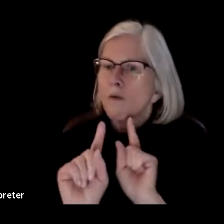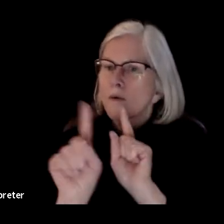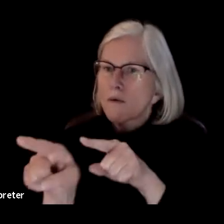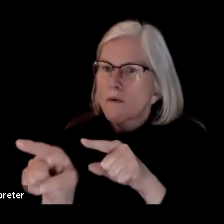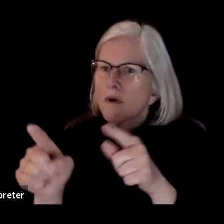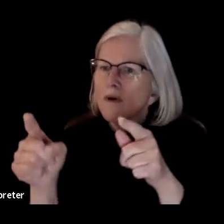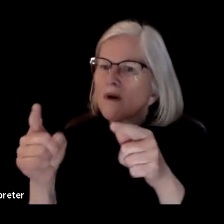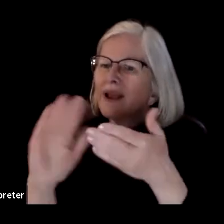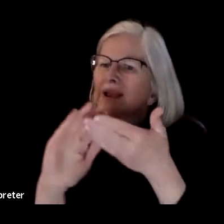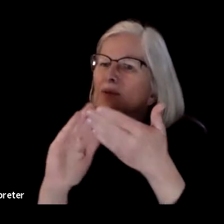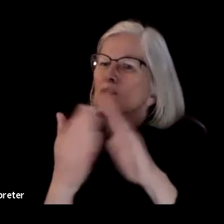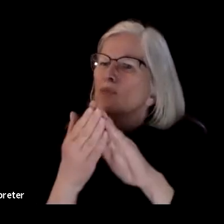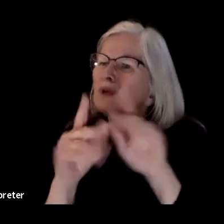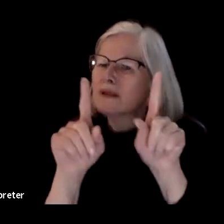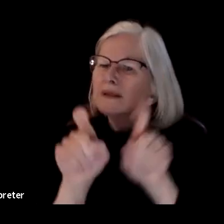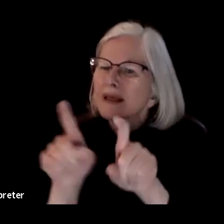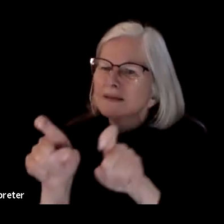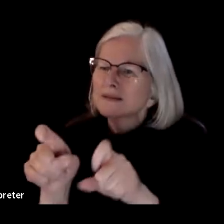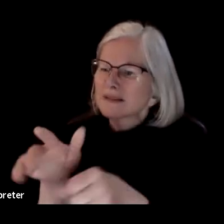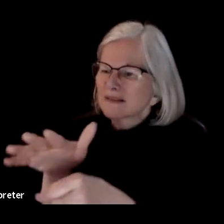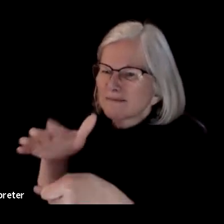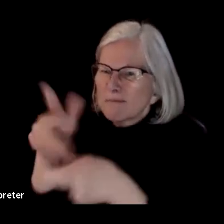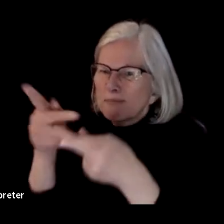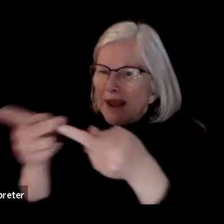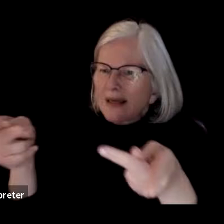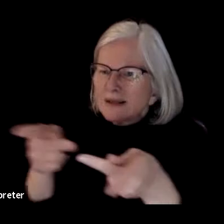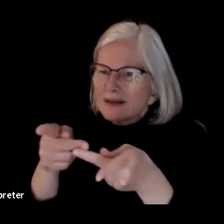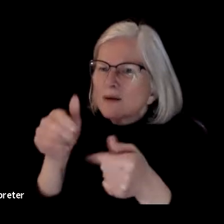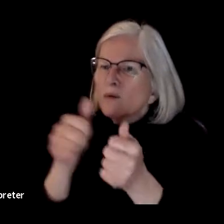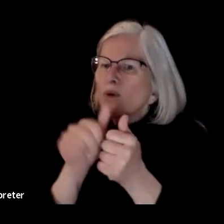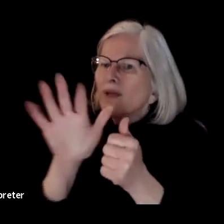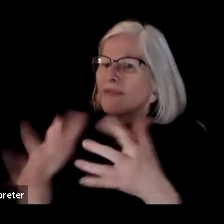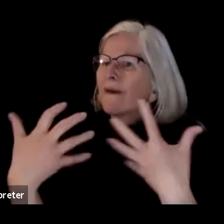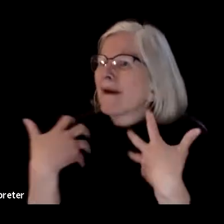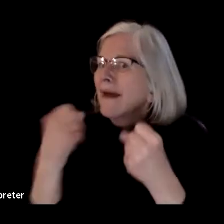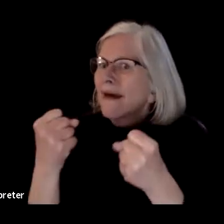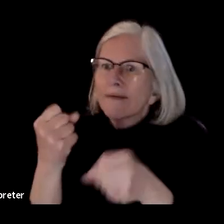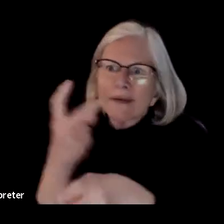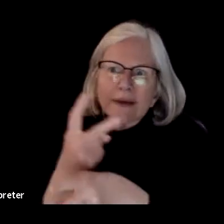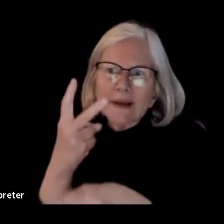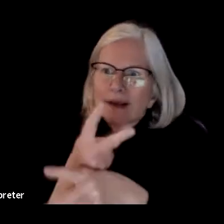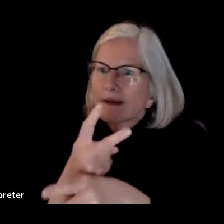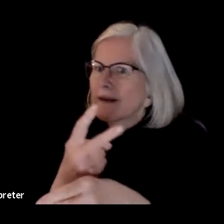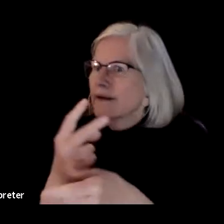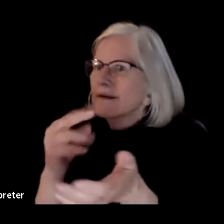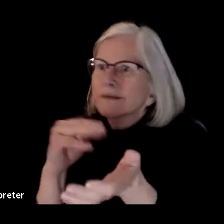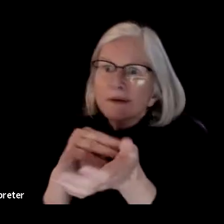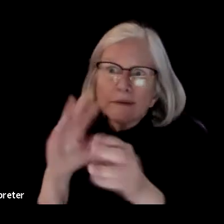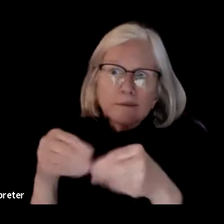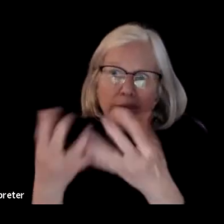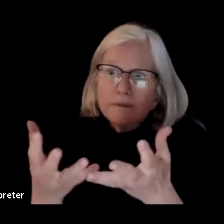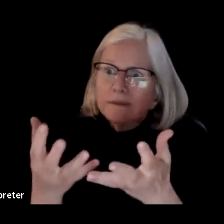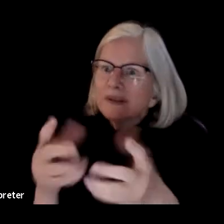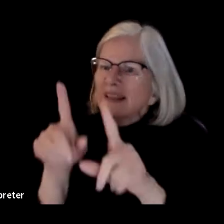sites or work with their healthcare provider to arrange testing for their family.